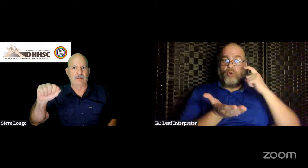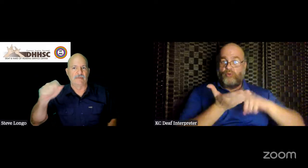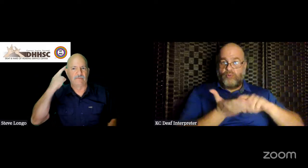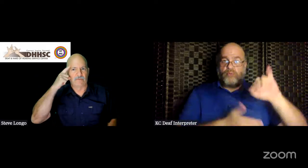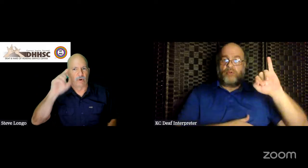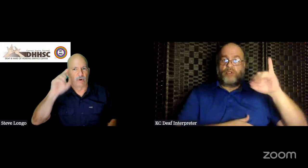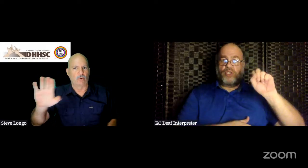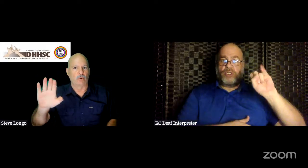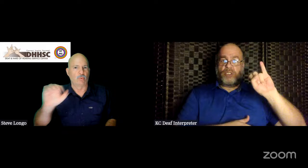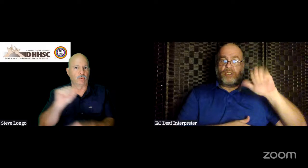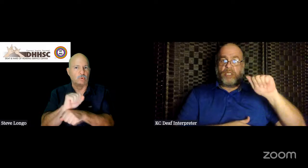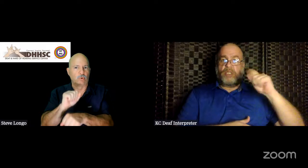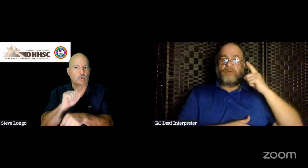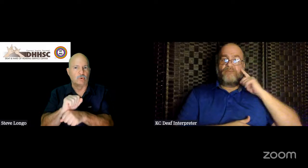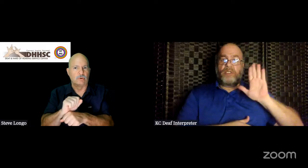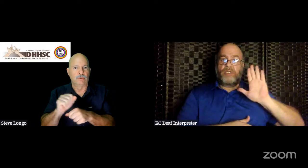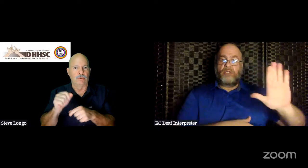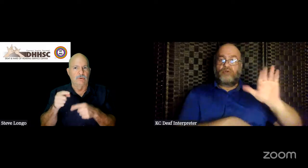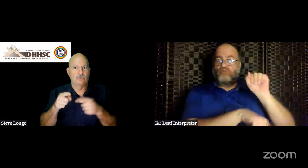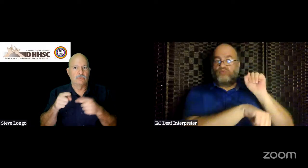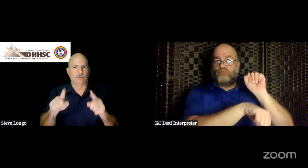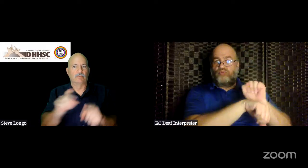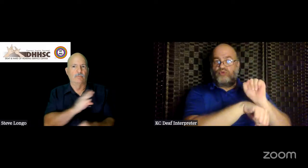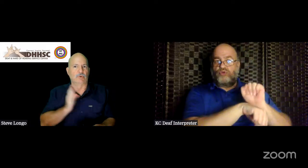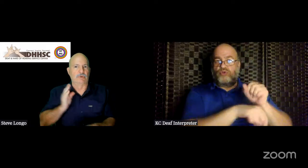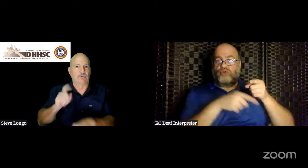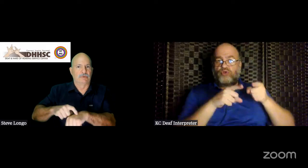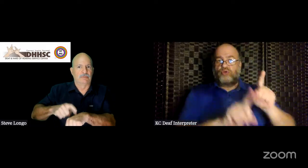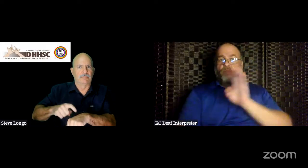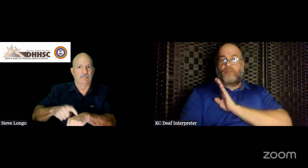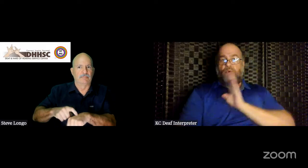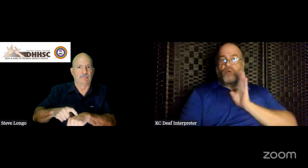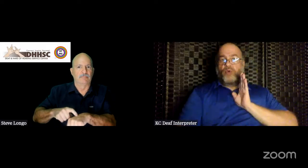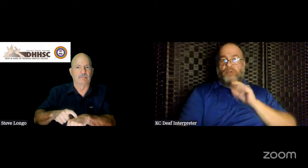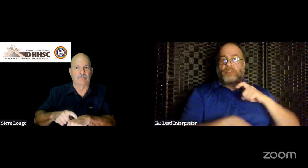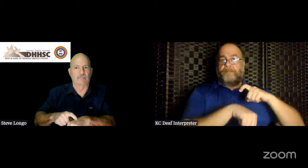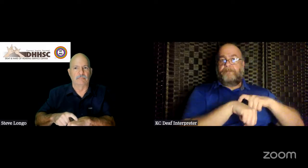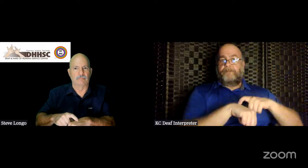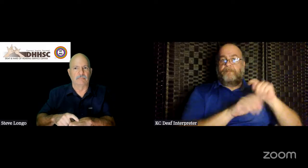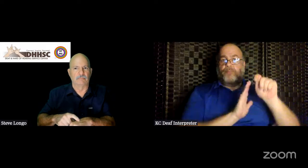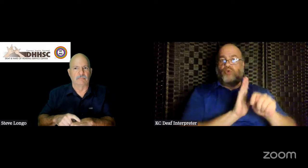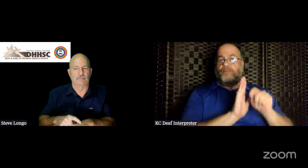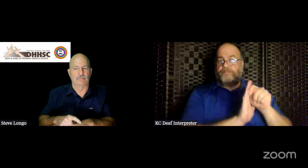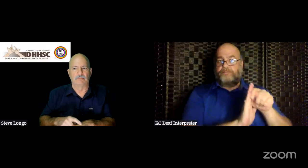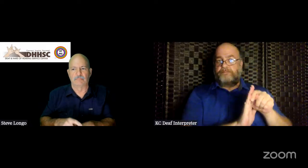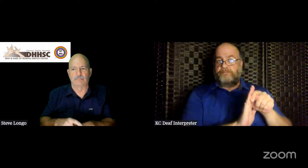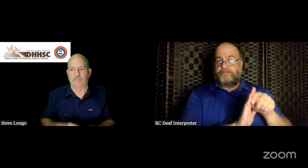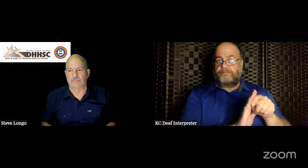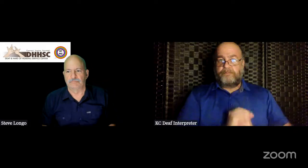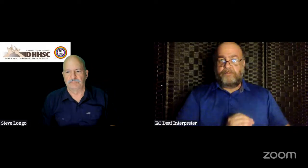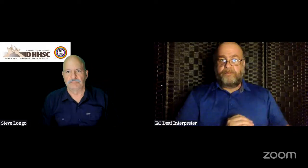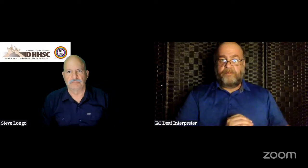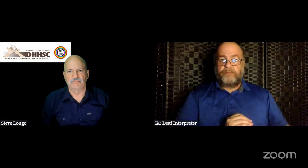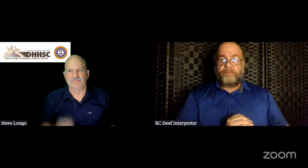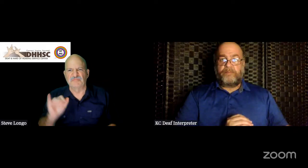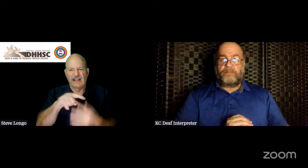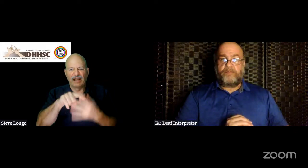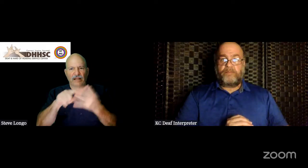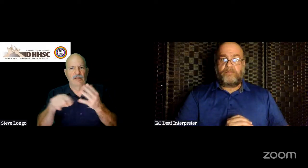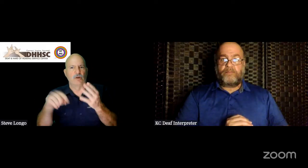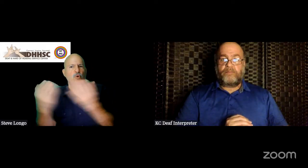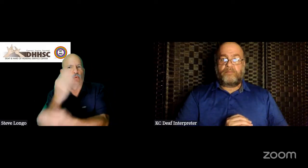we move, and we want to recognize Jessica for her work on the board during her time on the